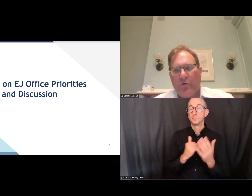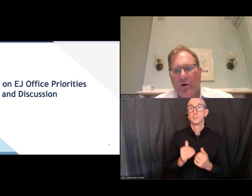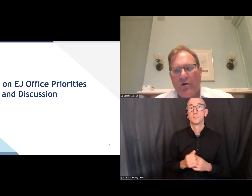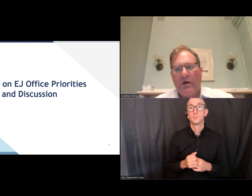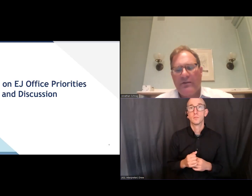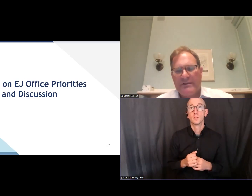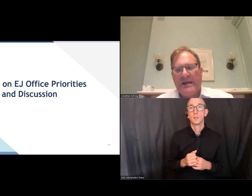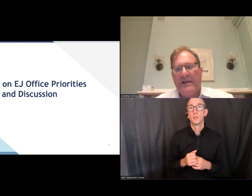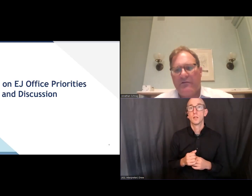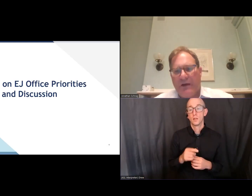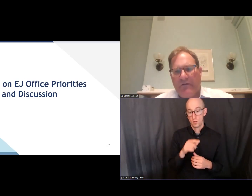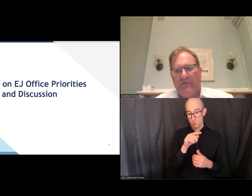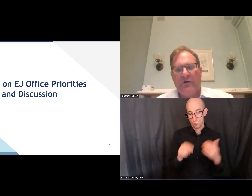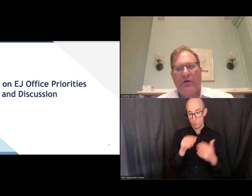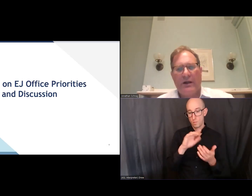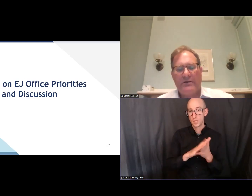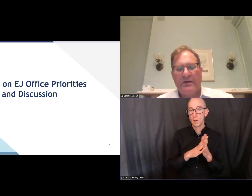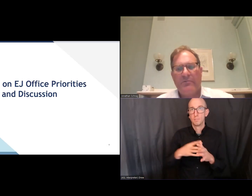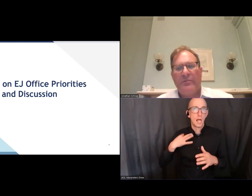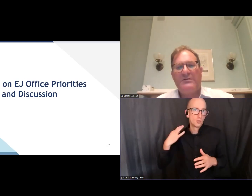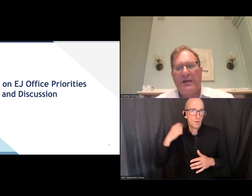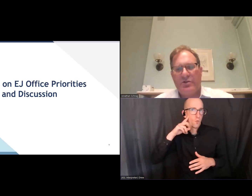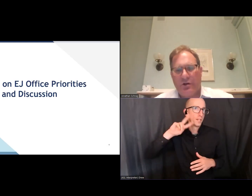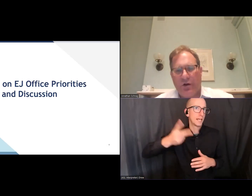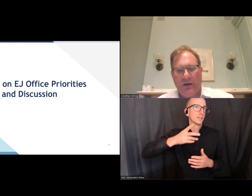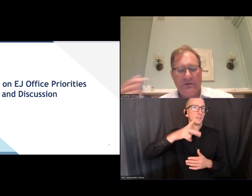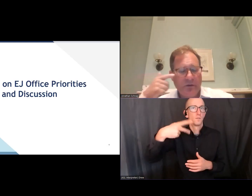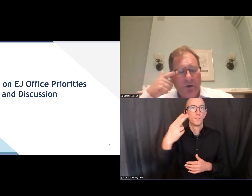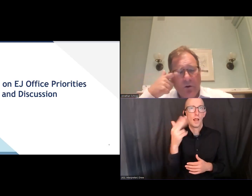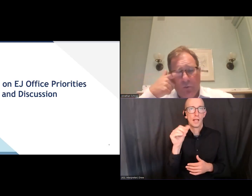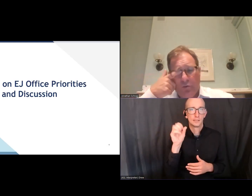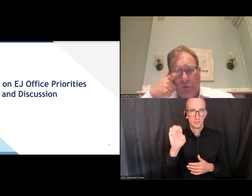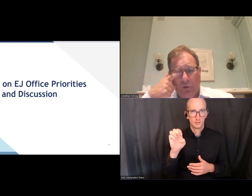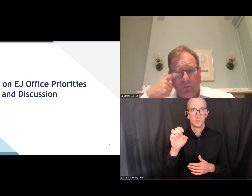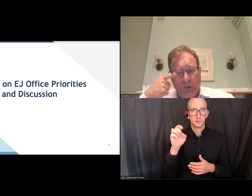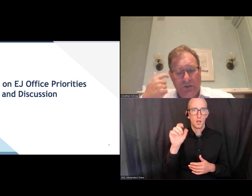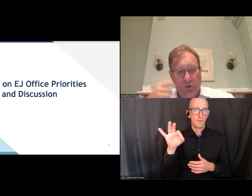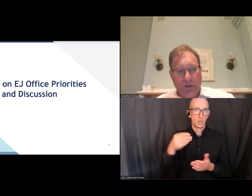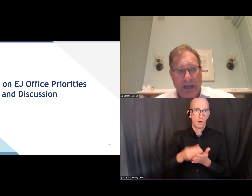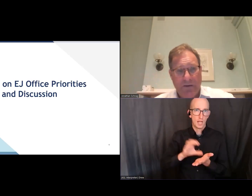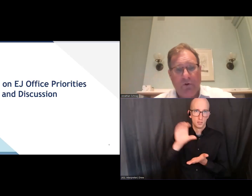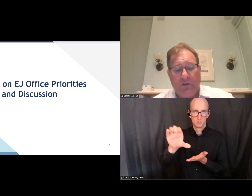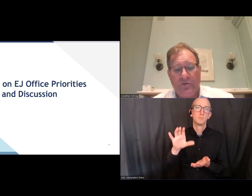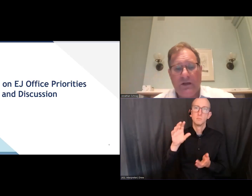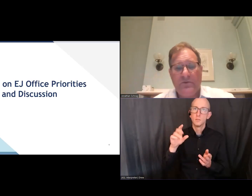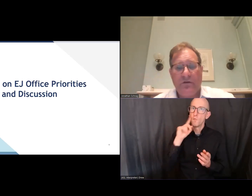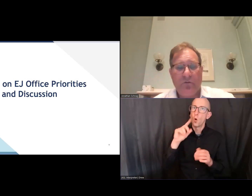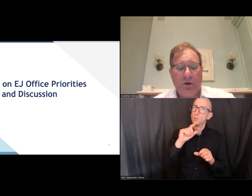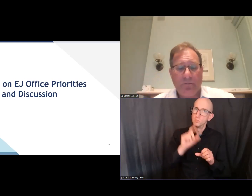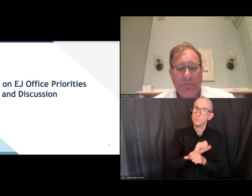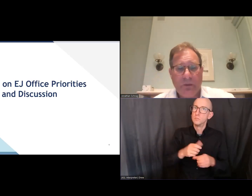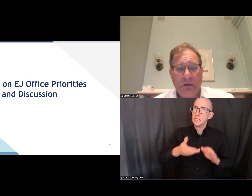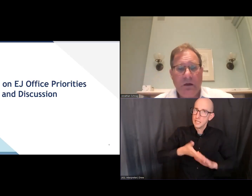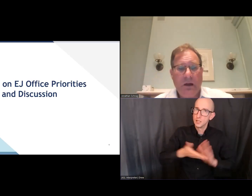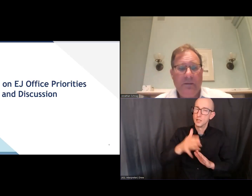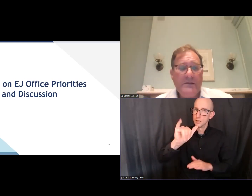eligible for the second phase of the grant, the implementation grant, which will be due in April of